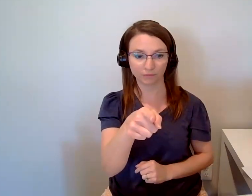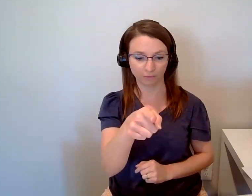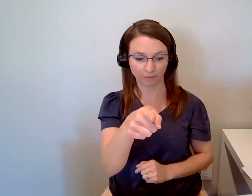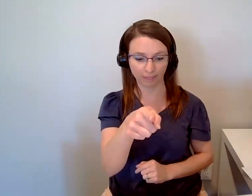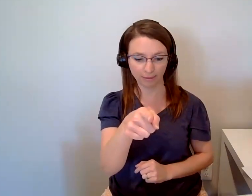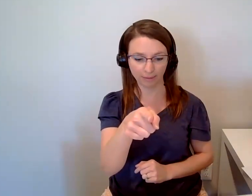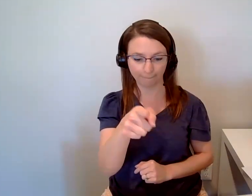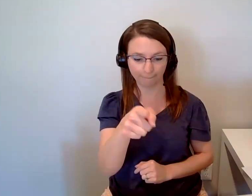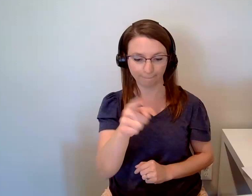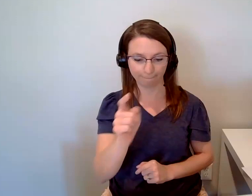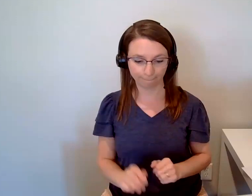Okay.